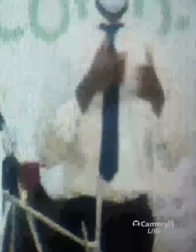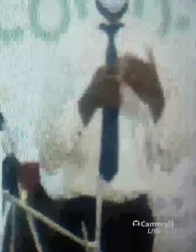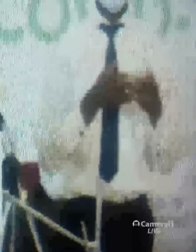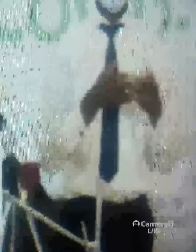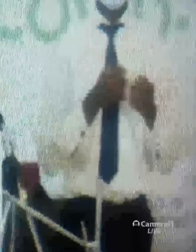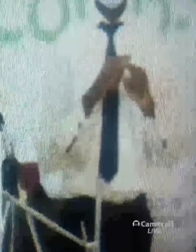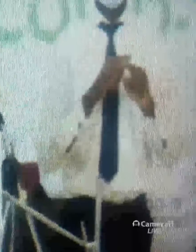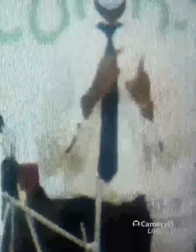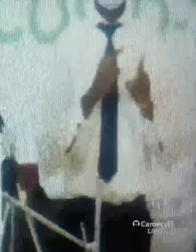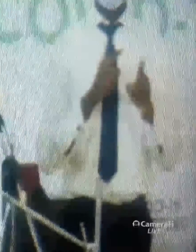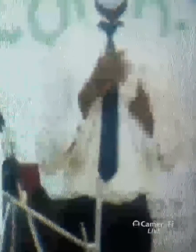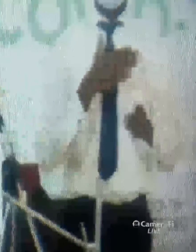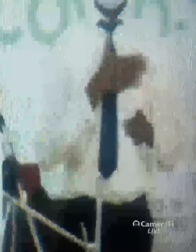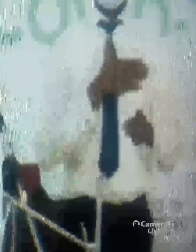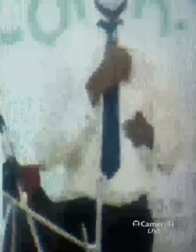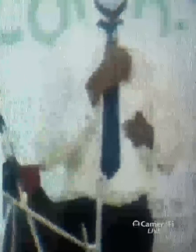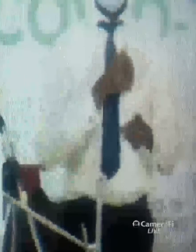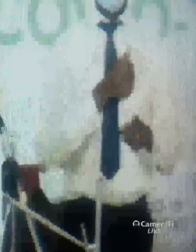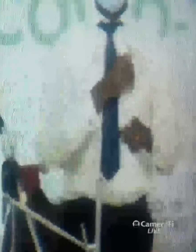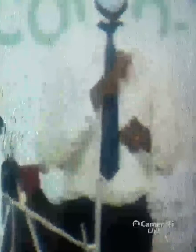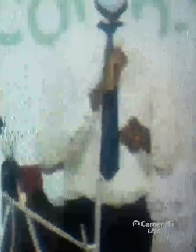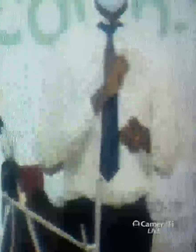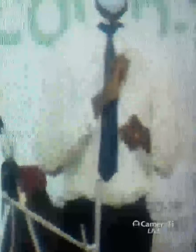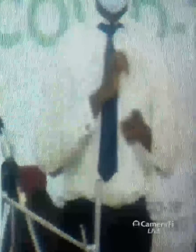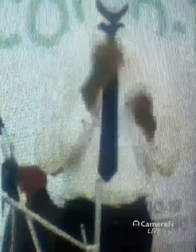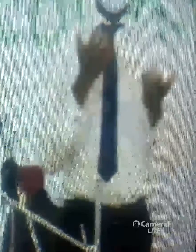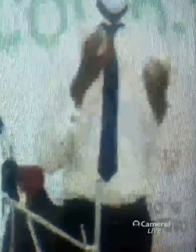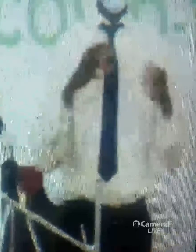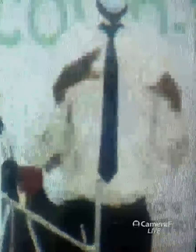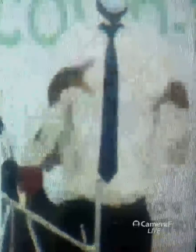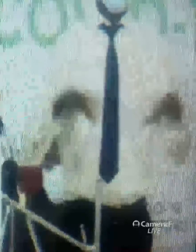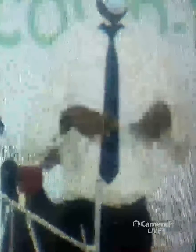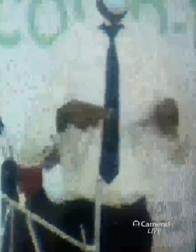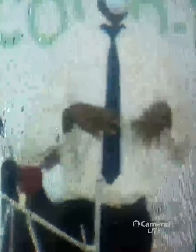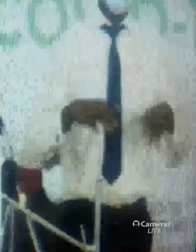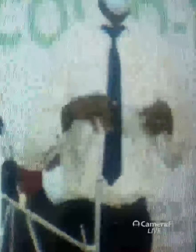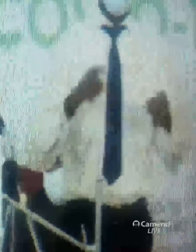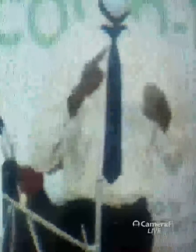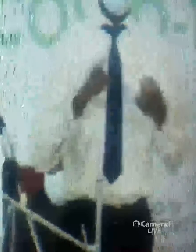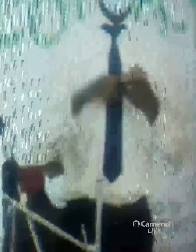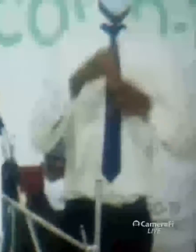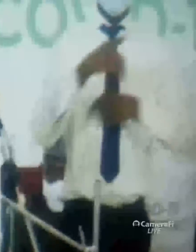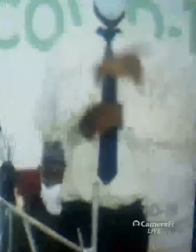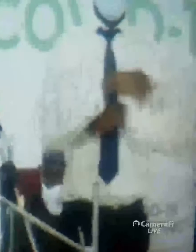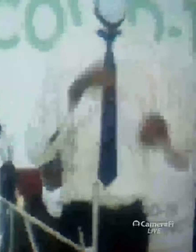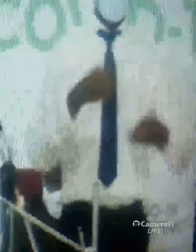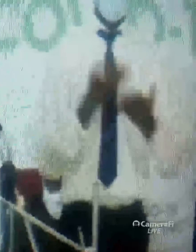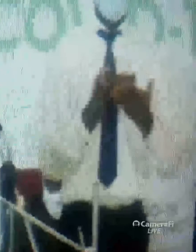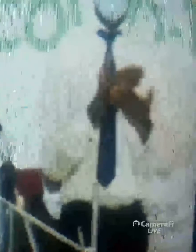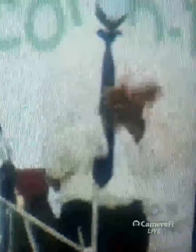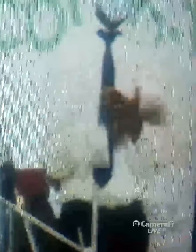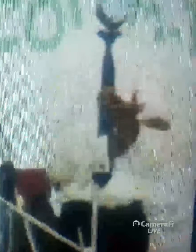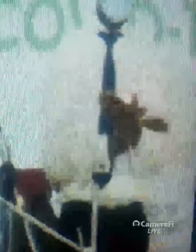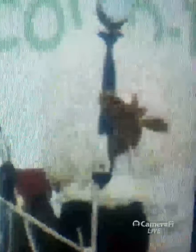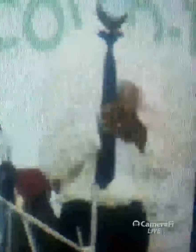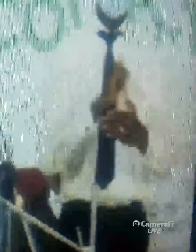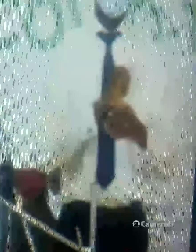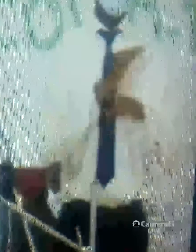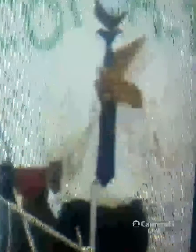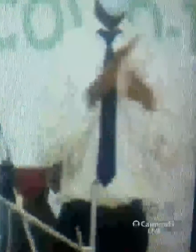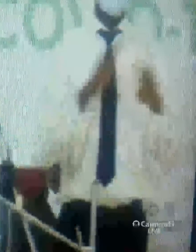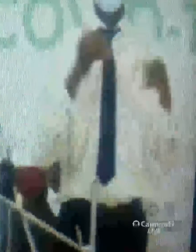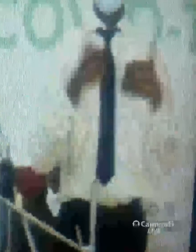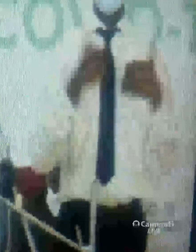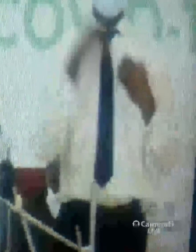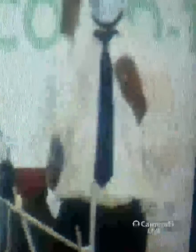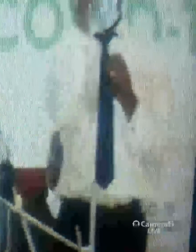unfortunately, I've been on vacation. I only resumed this morning, and I'm here to get my handover brief. So